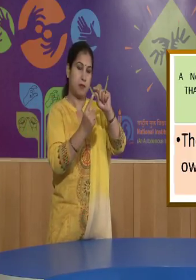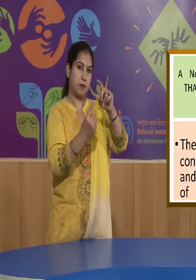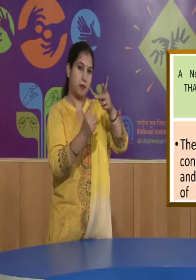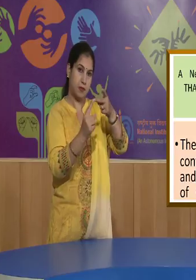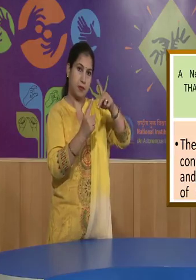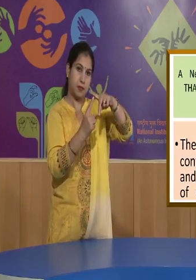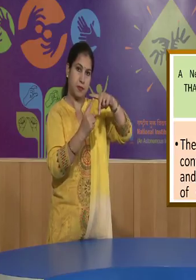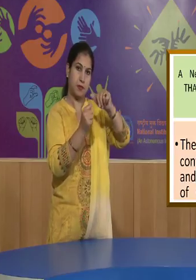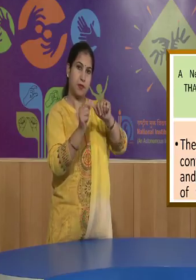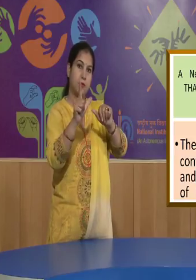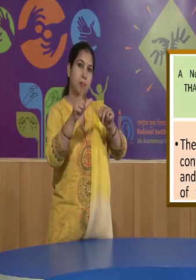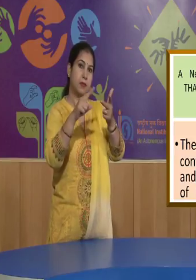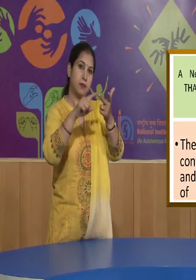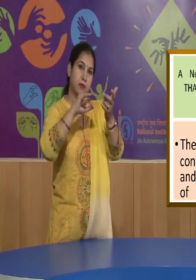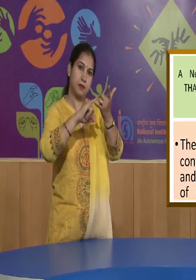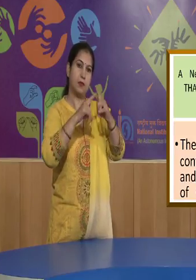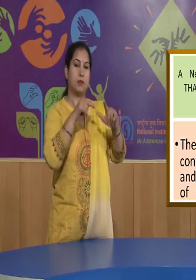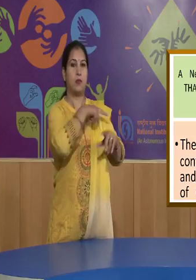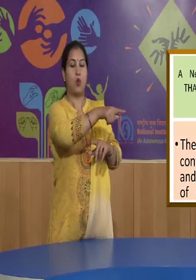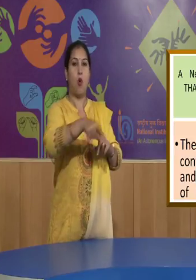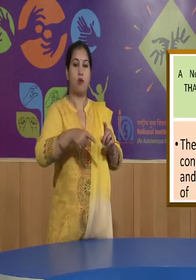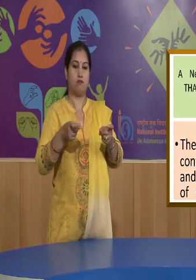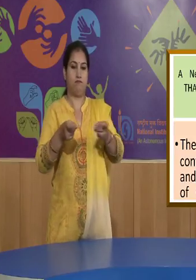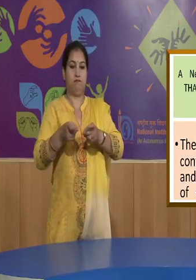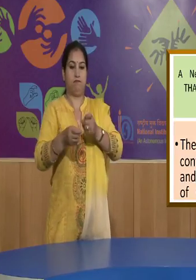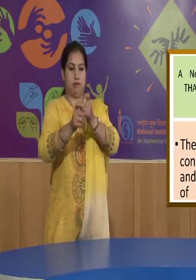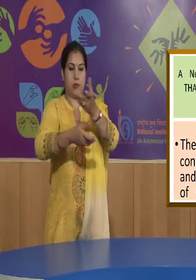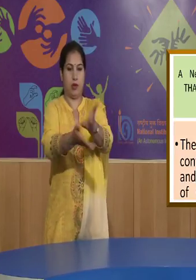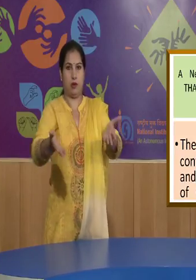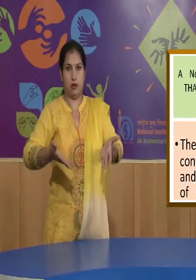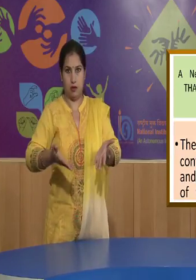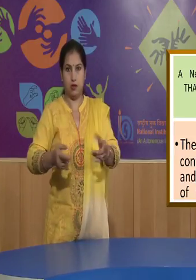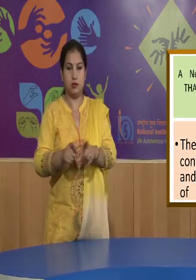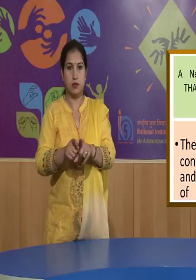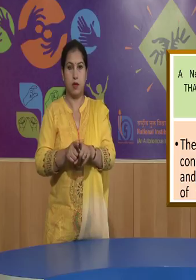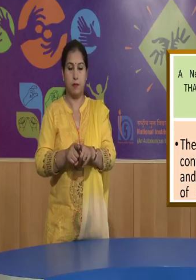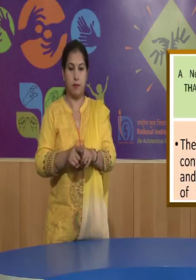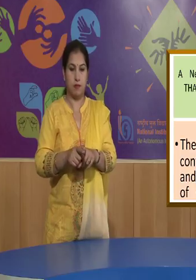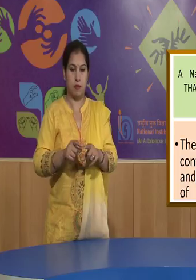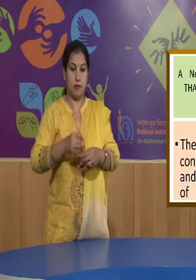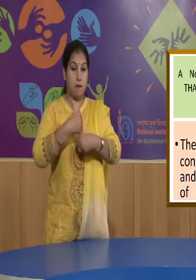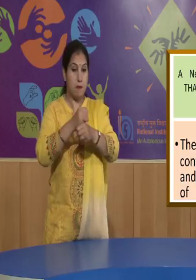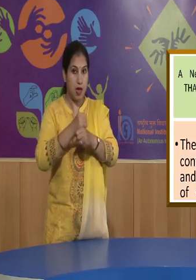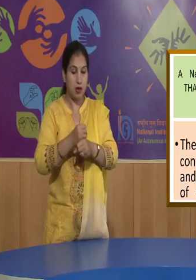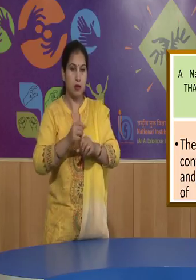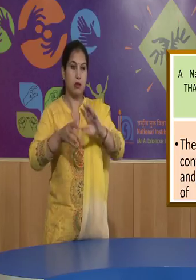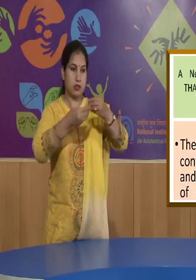These people had full control over production and enjoyed the fruits